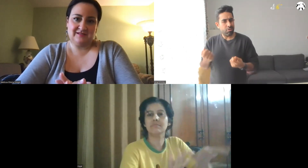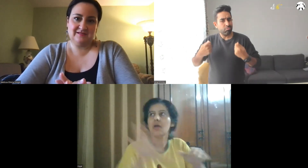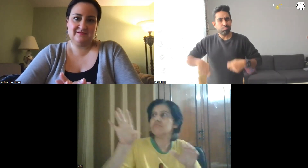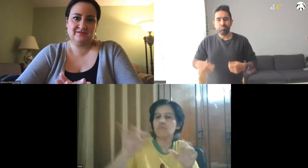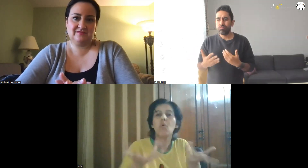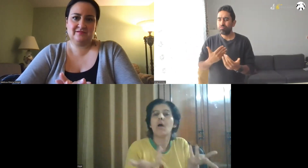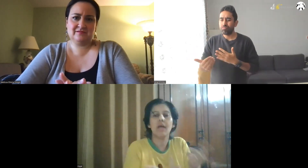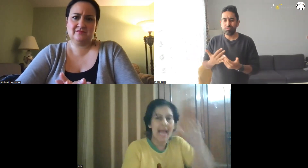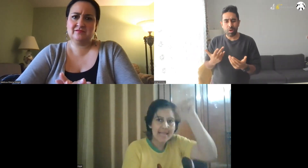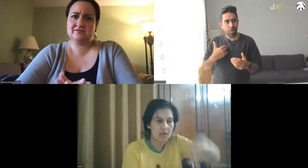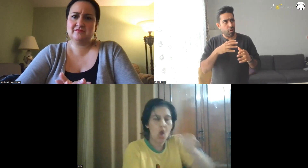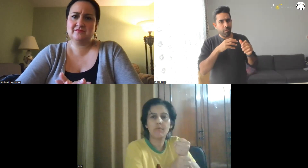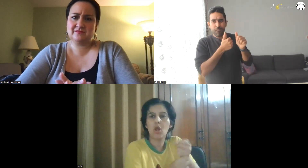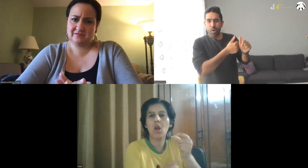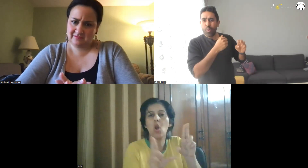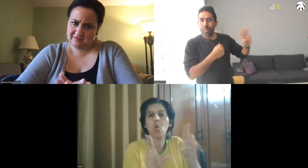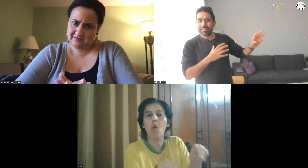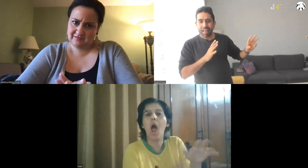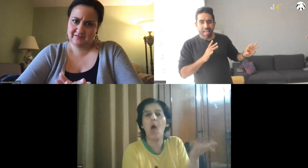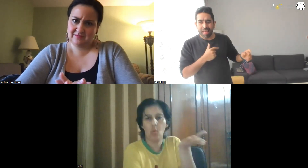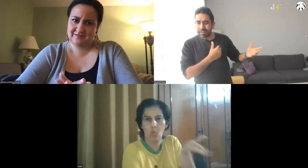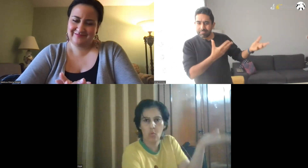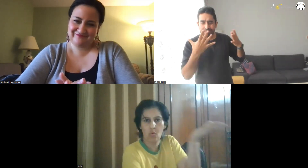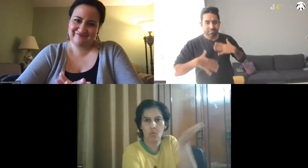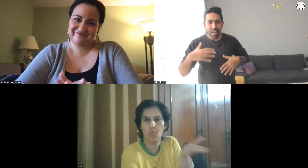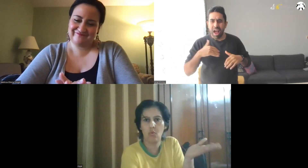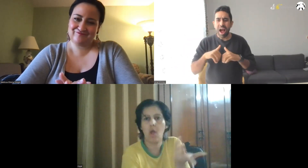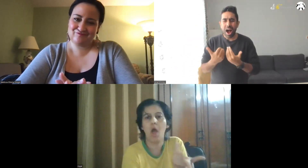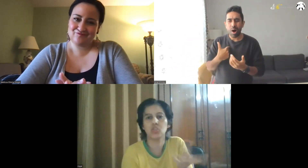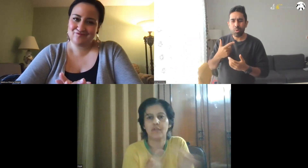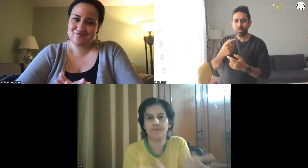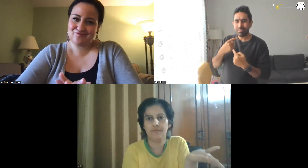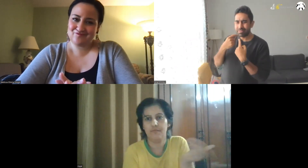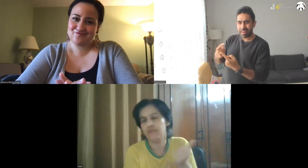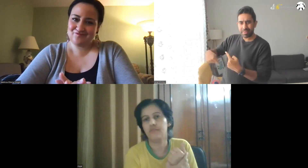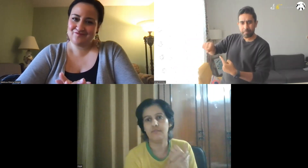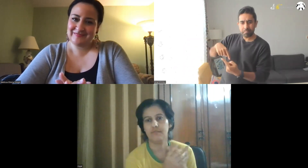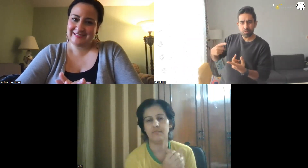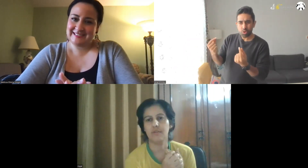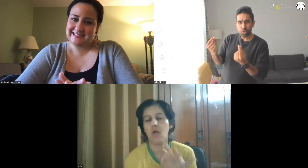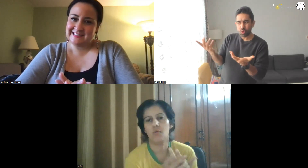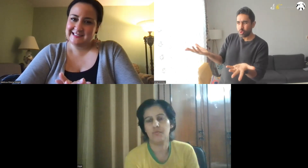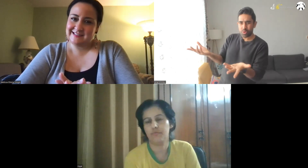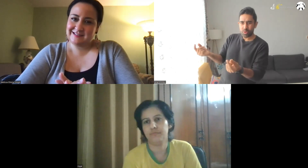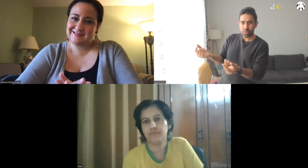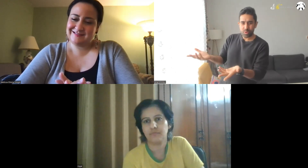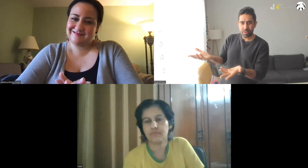But the thing is that, even Indian people, there are a lot of people who like wearing sleeveless dresses and shorts like that. But what happens is if